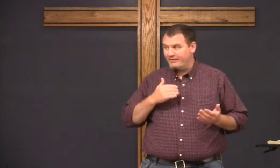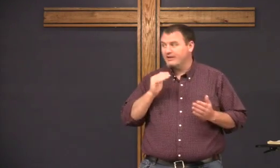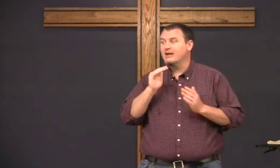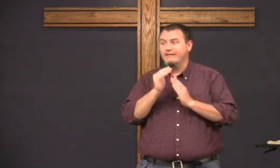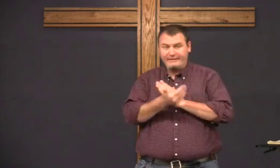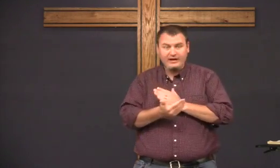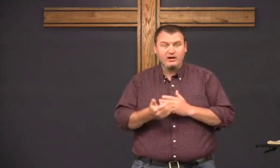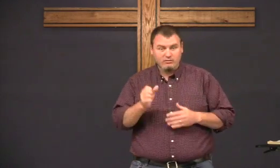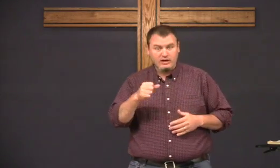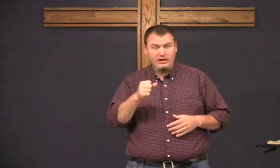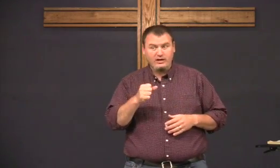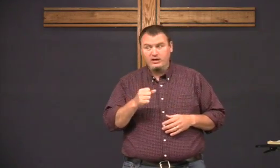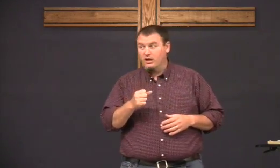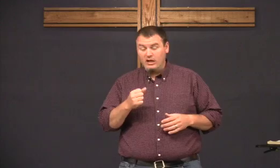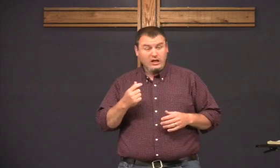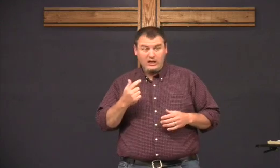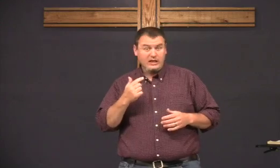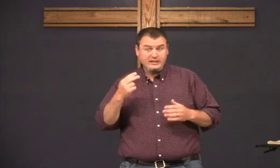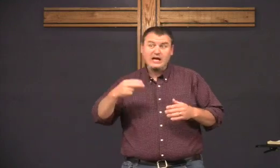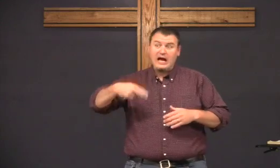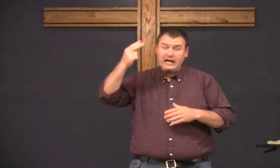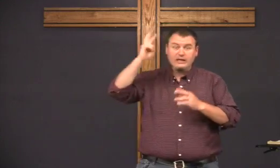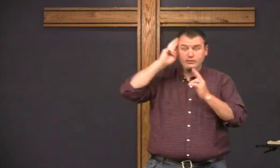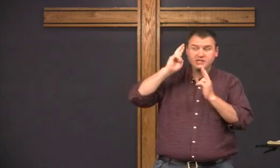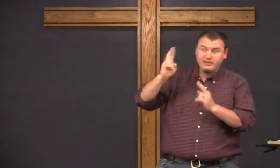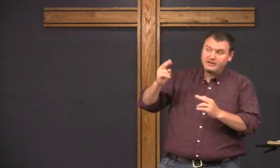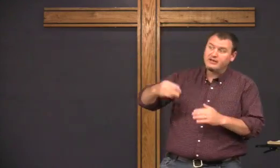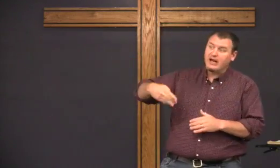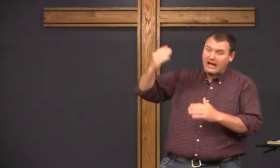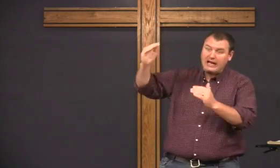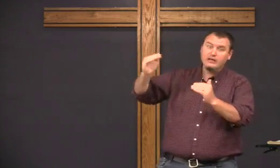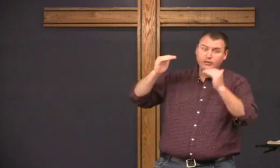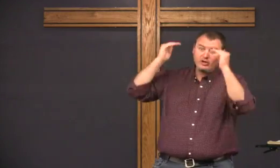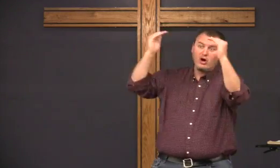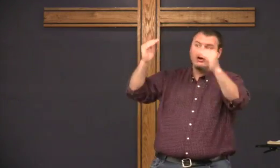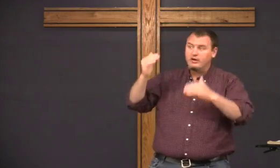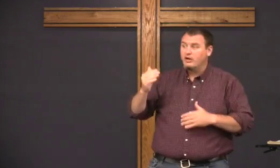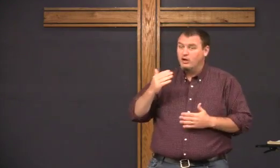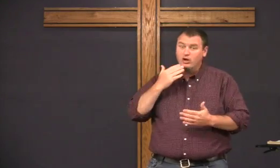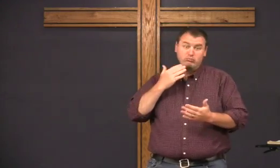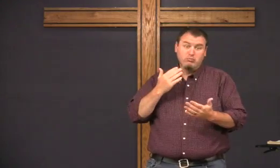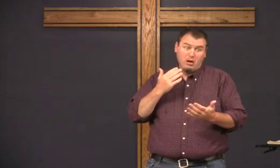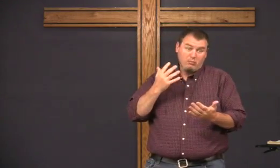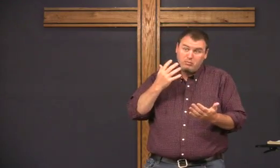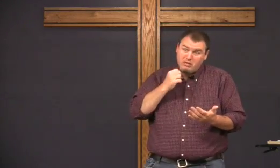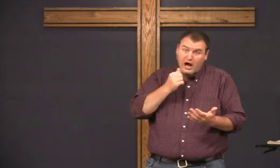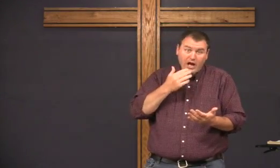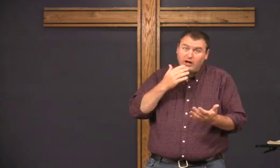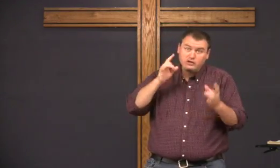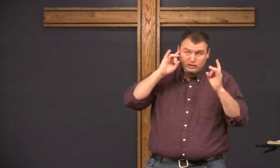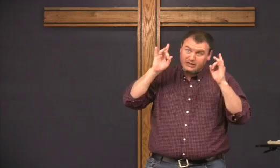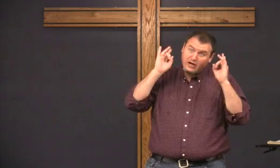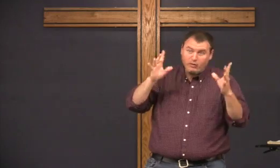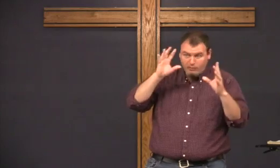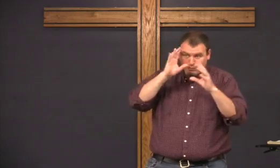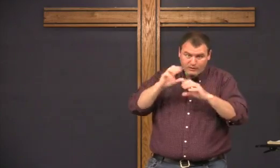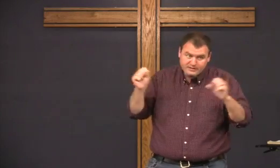Having an affair, right? He's highly respected, highly regarded. Not a terrible